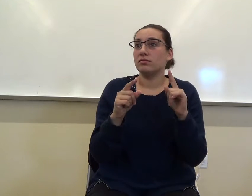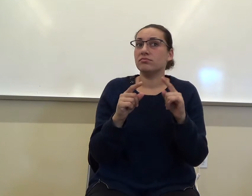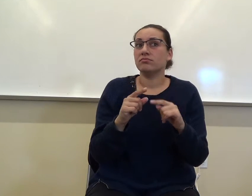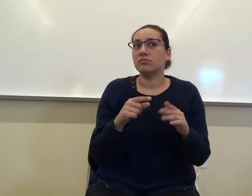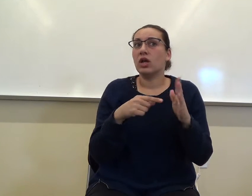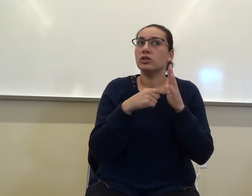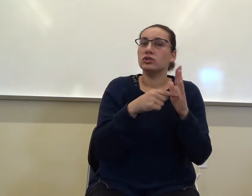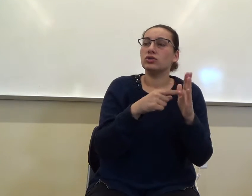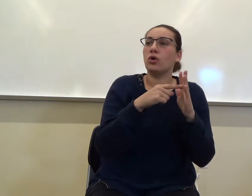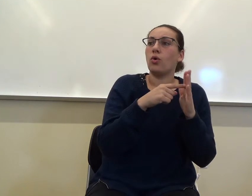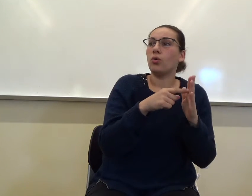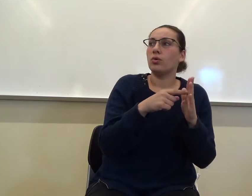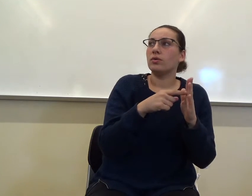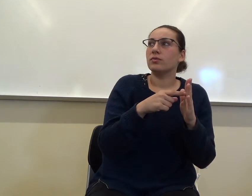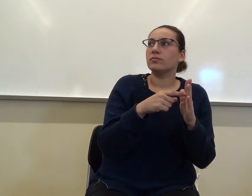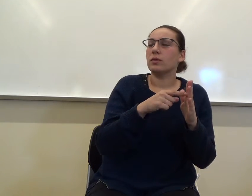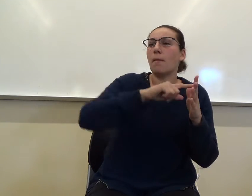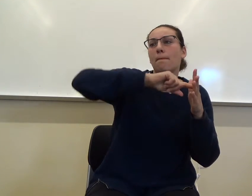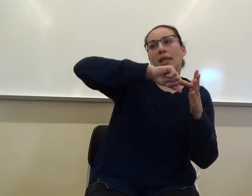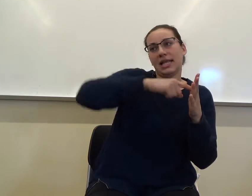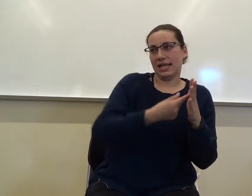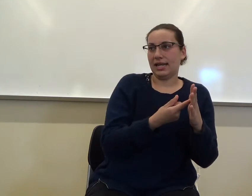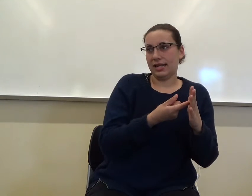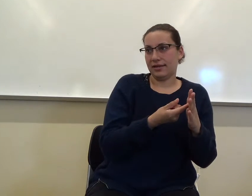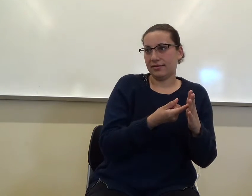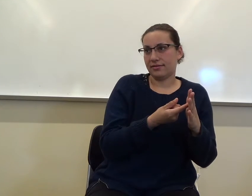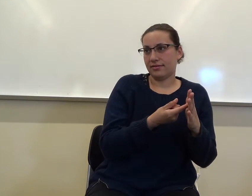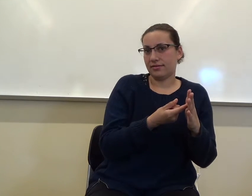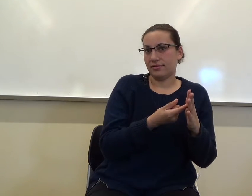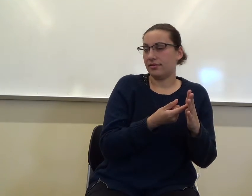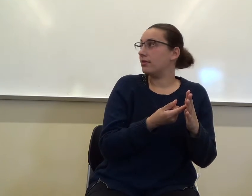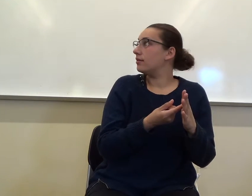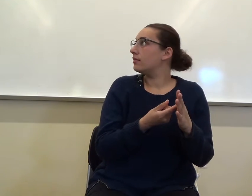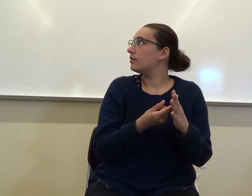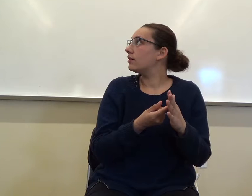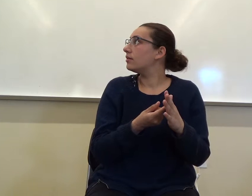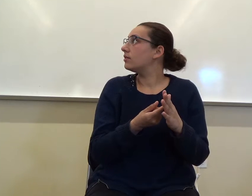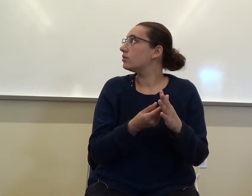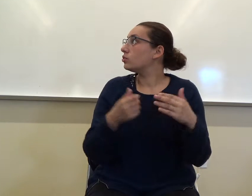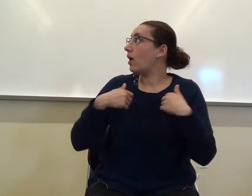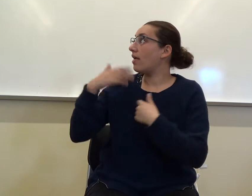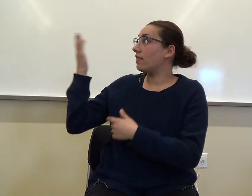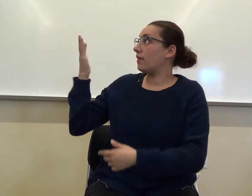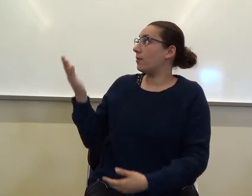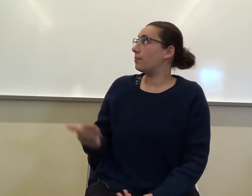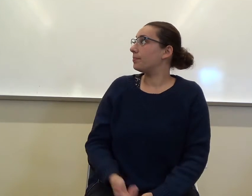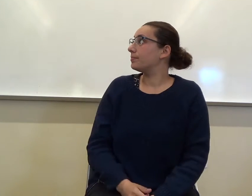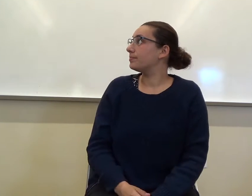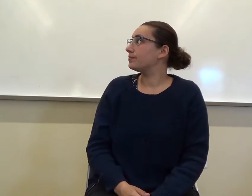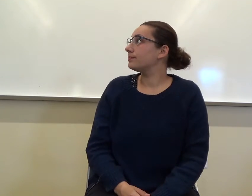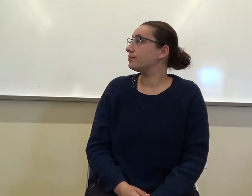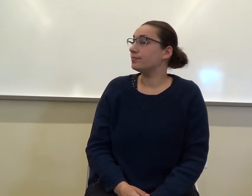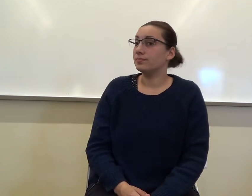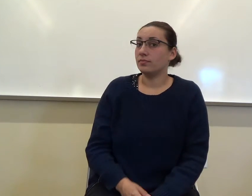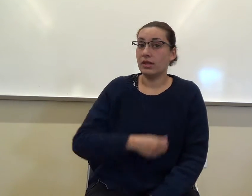part. So basically what you had here was an introduction